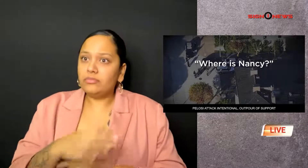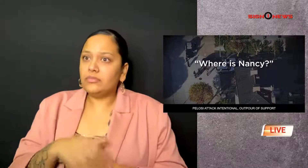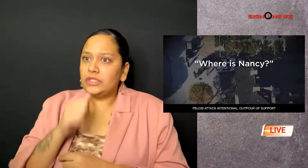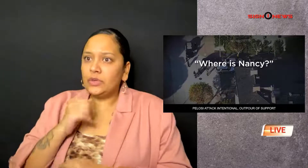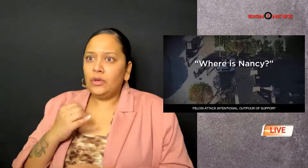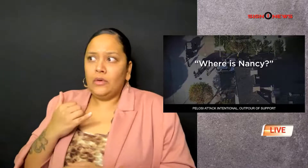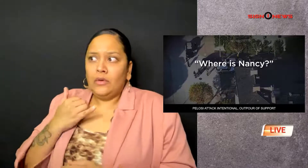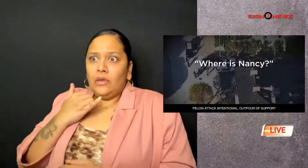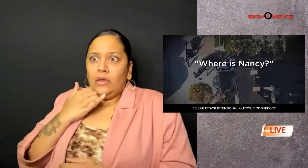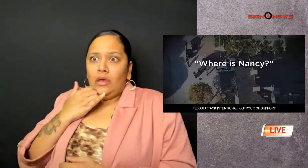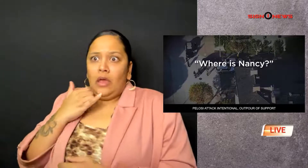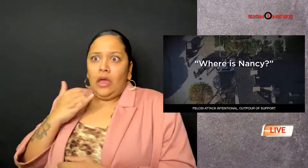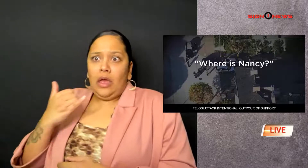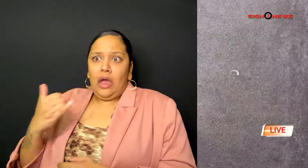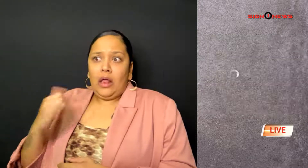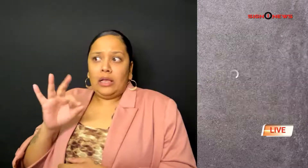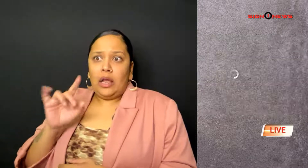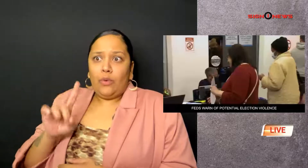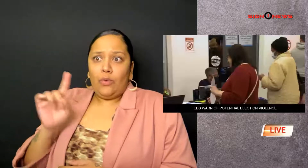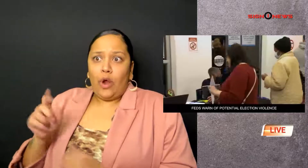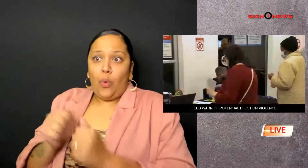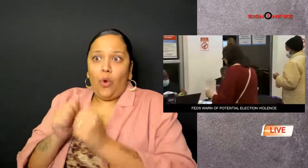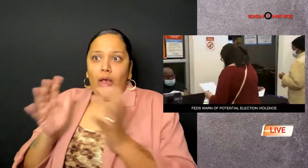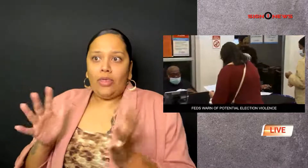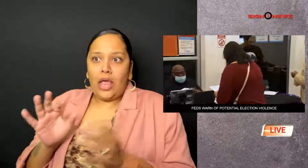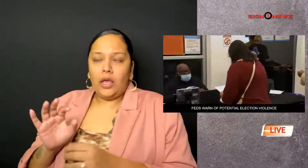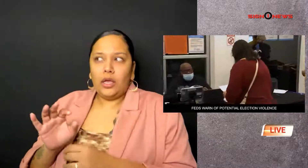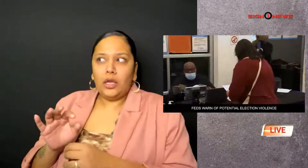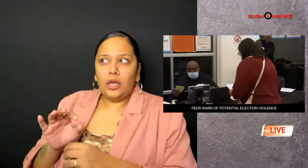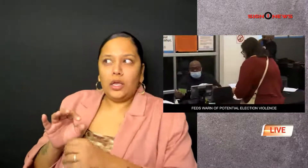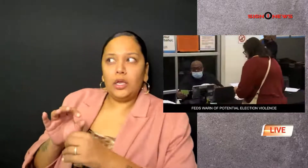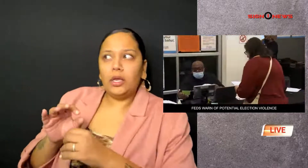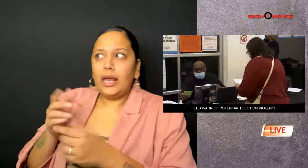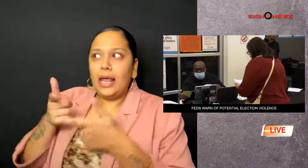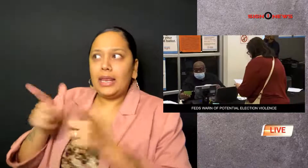Nancy was in Washington, D.C. at the time of the attack.